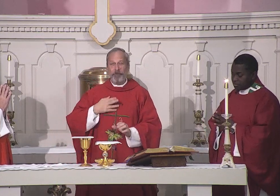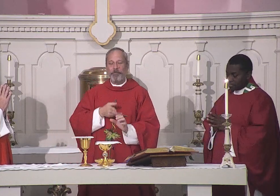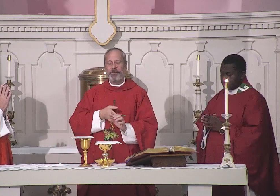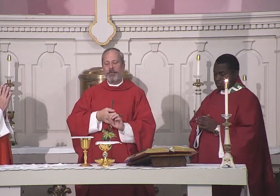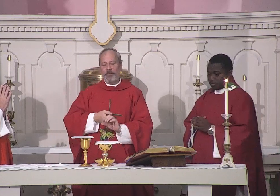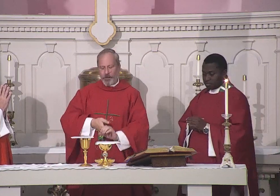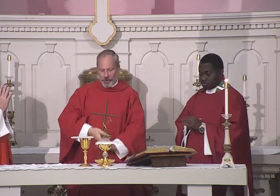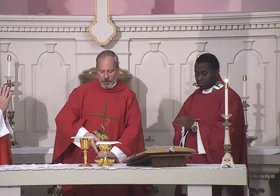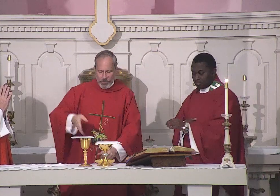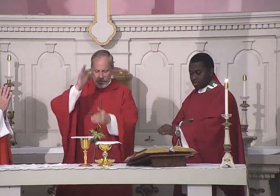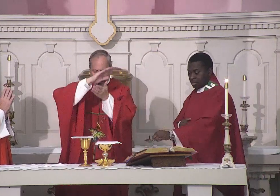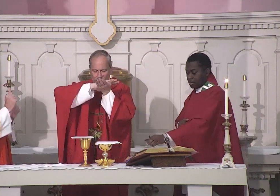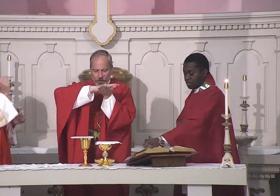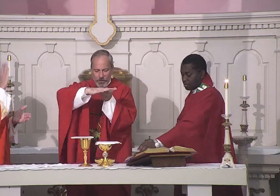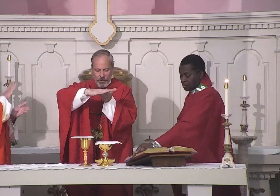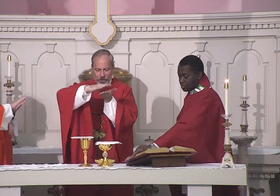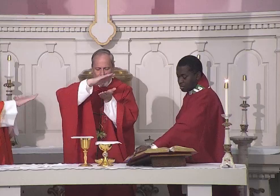acclaim,